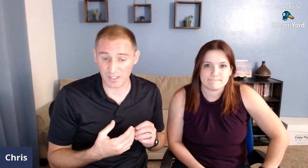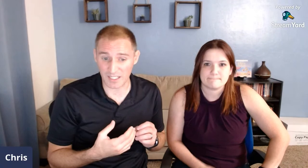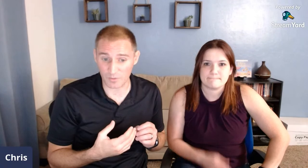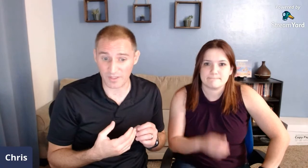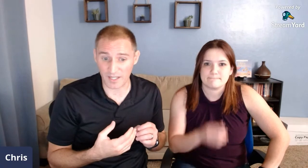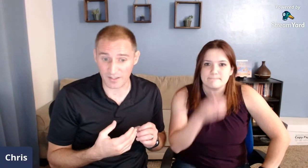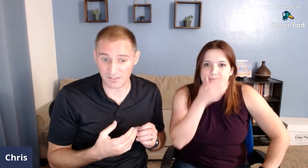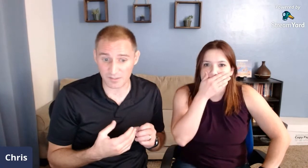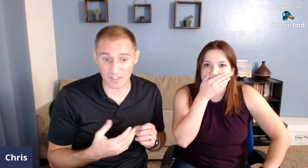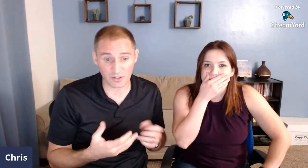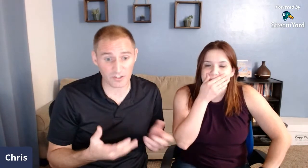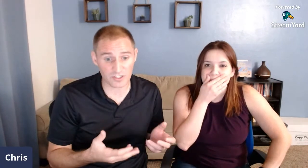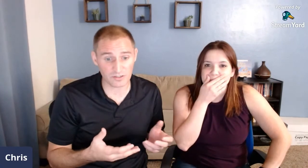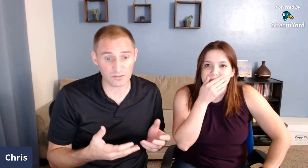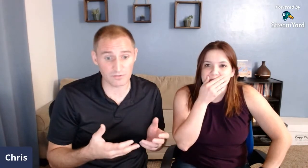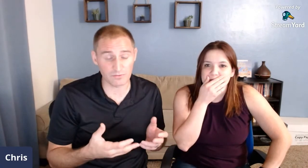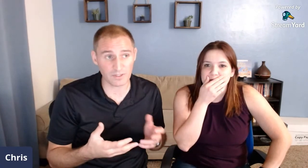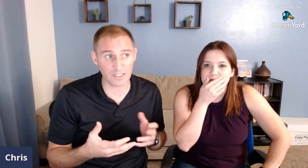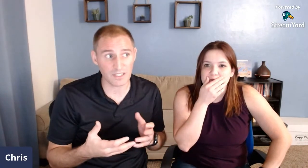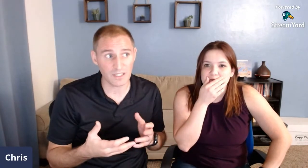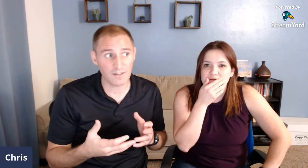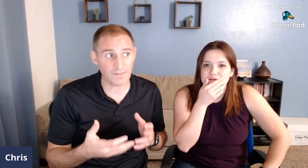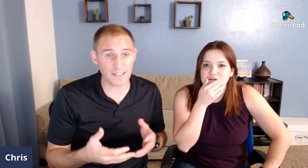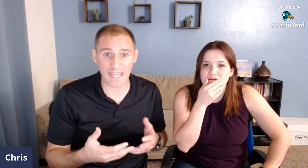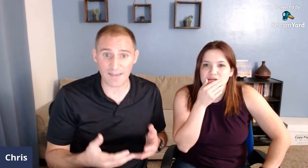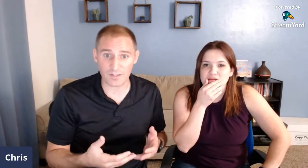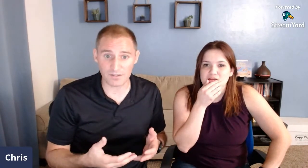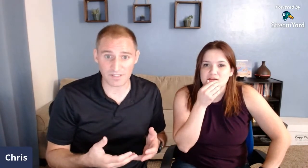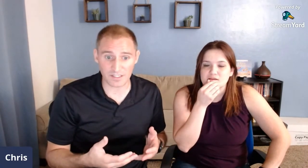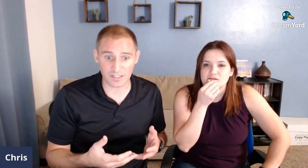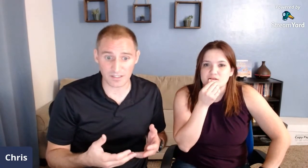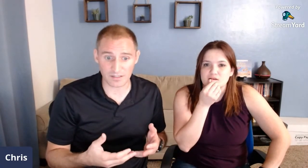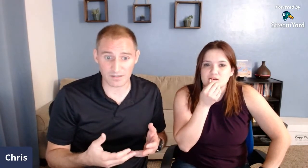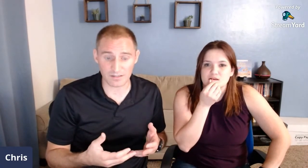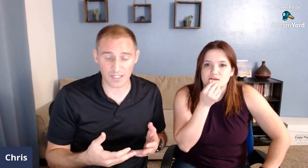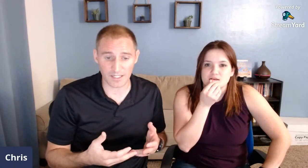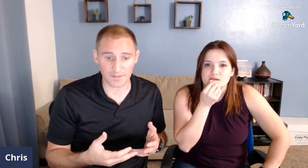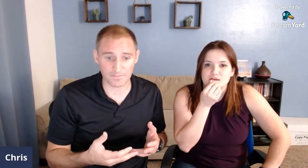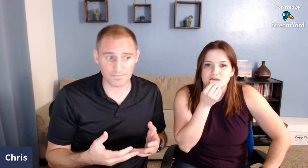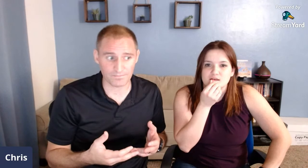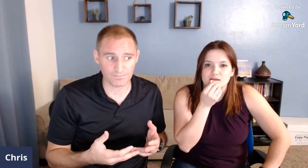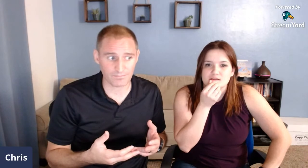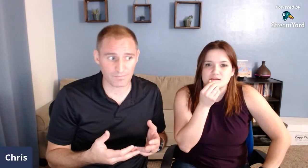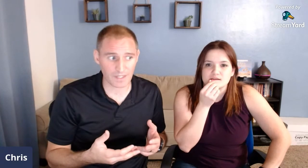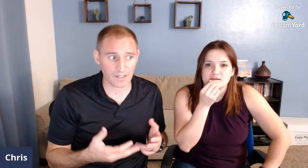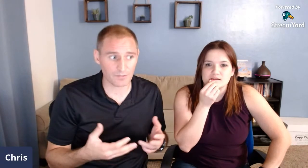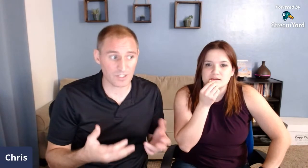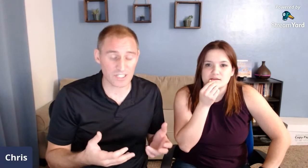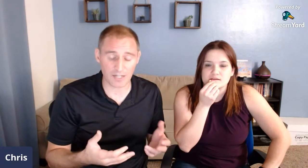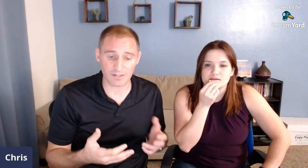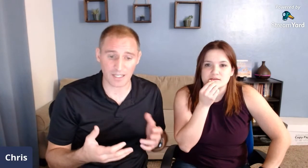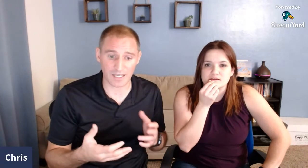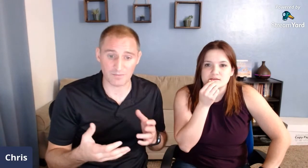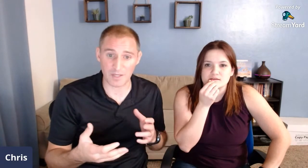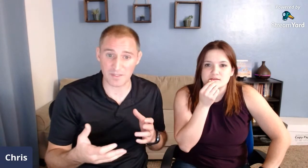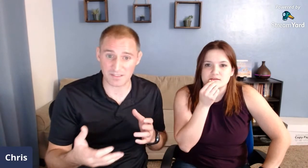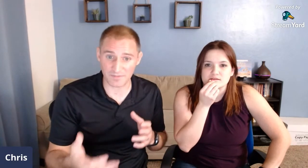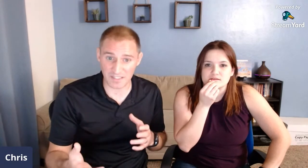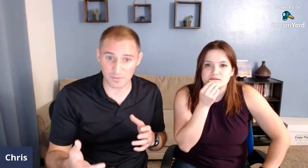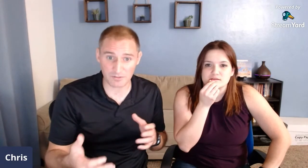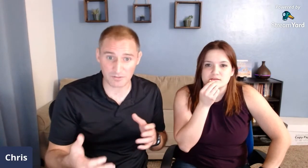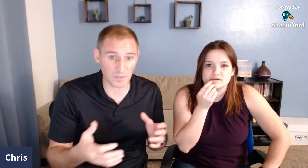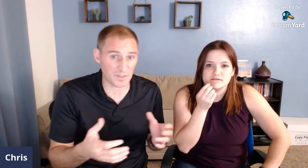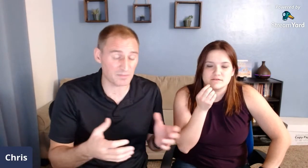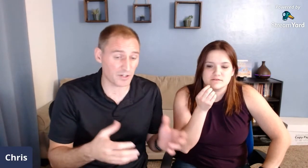be communicating with others. So we encourage you to really find avenues that you can reach out, and maybe